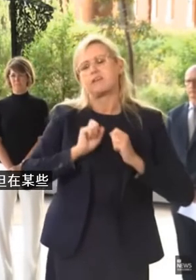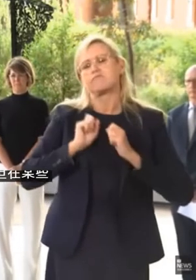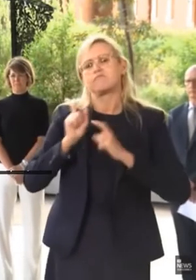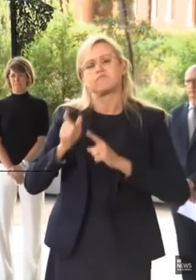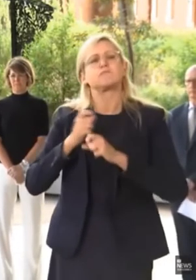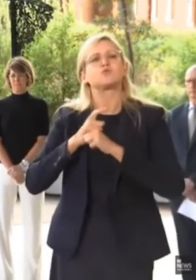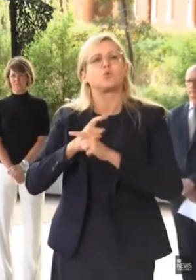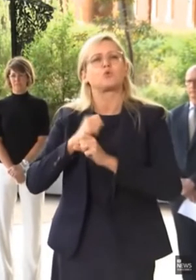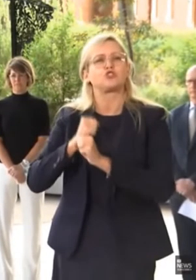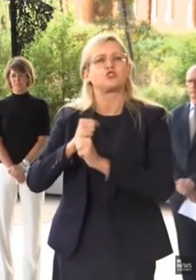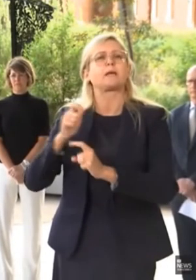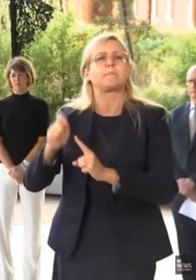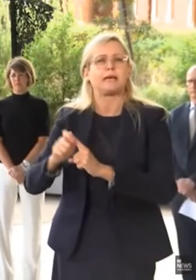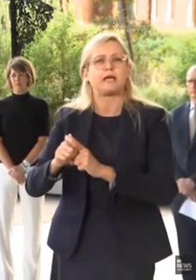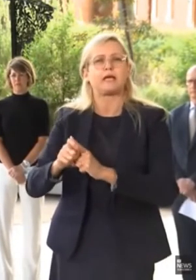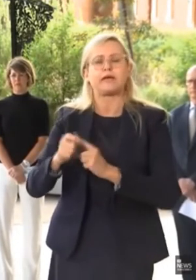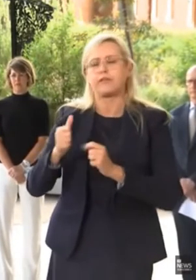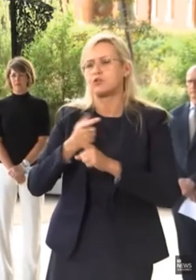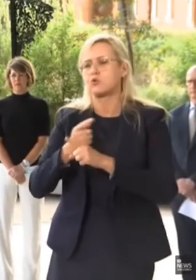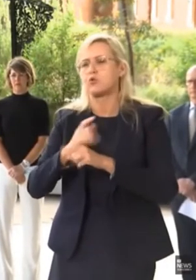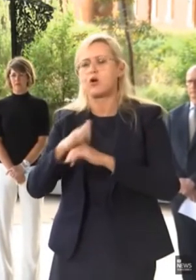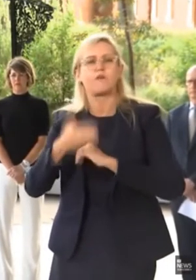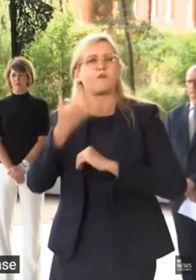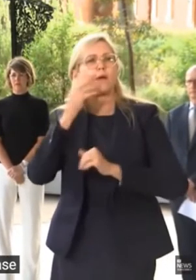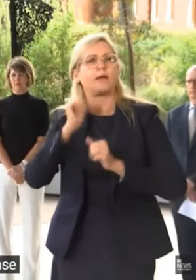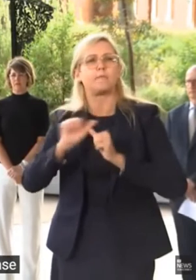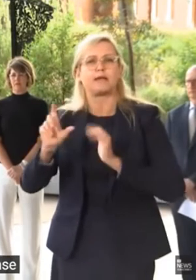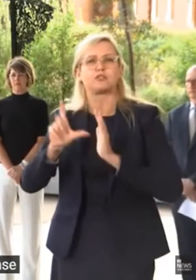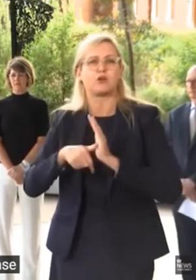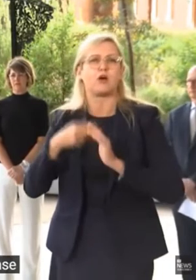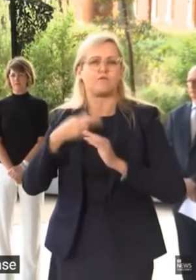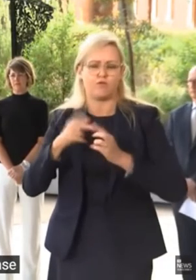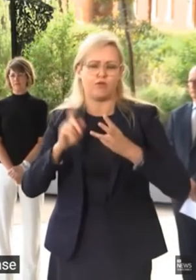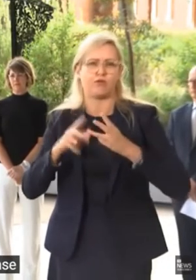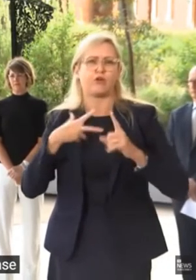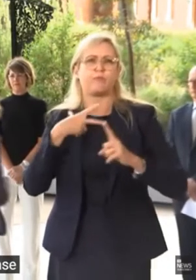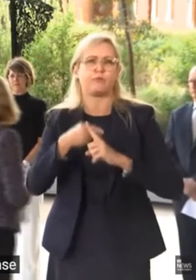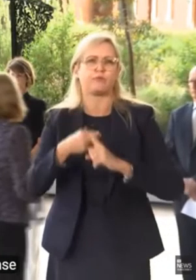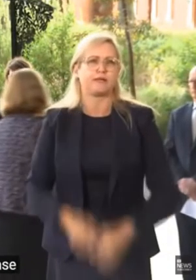you've got any concerns, please discuss your circumstances with your GP.